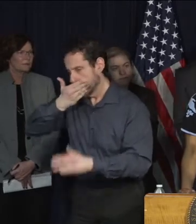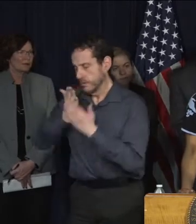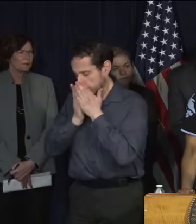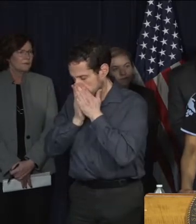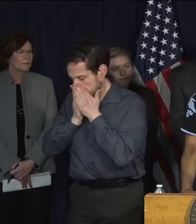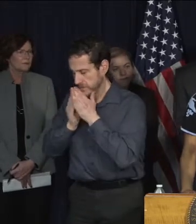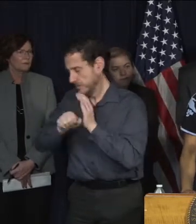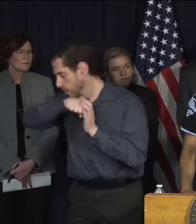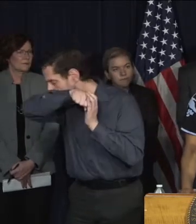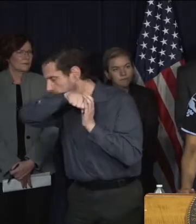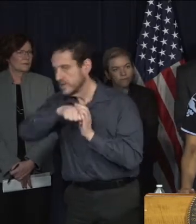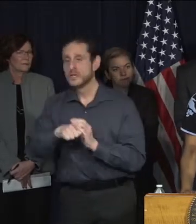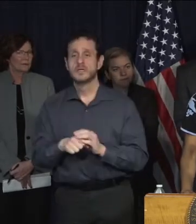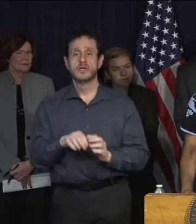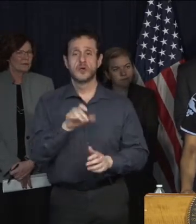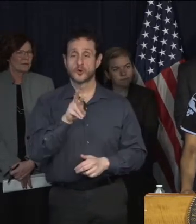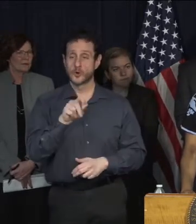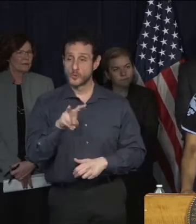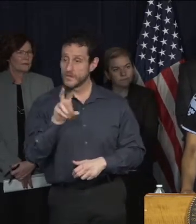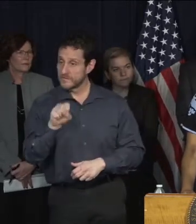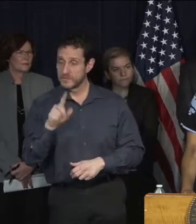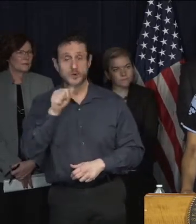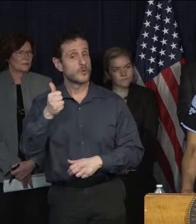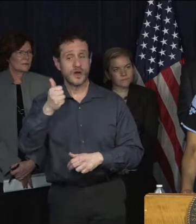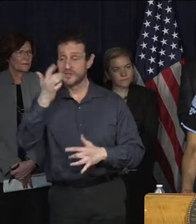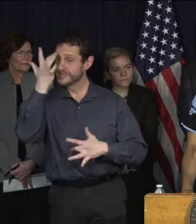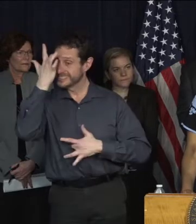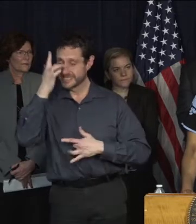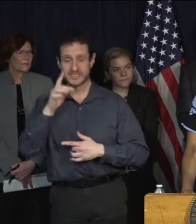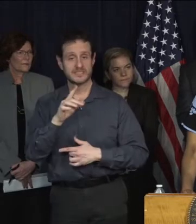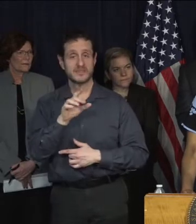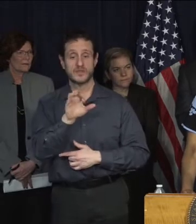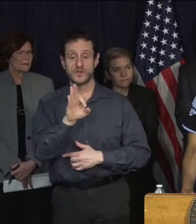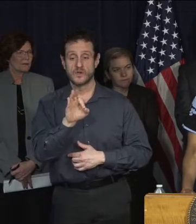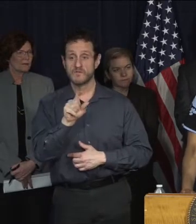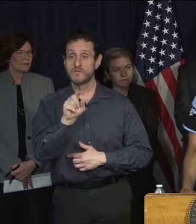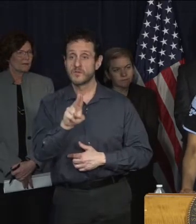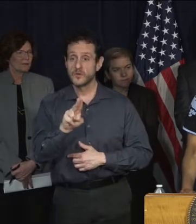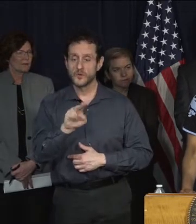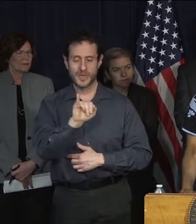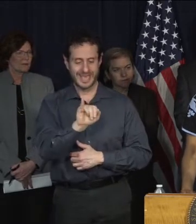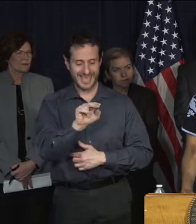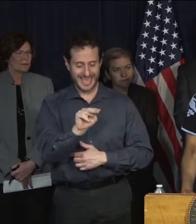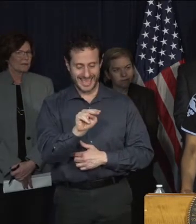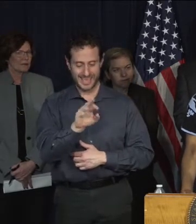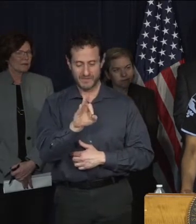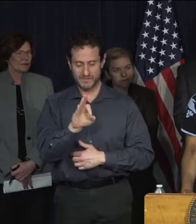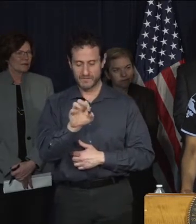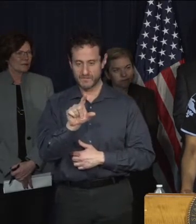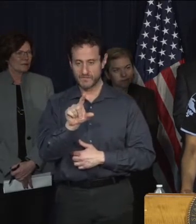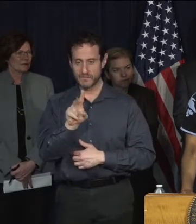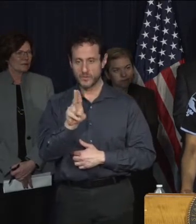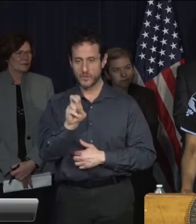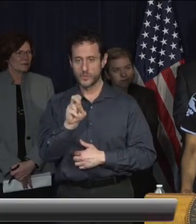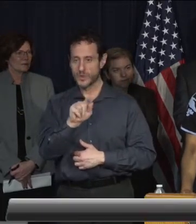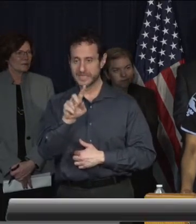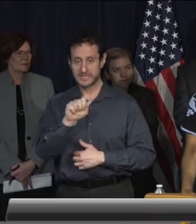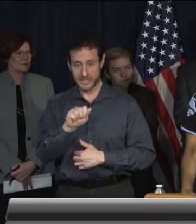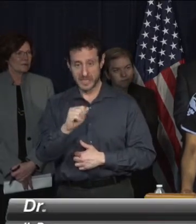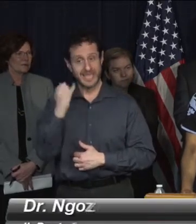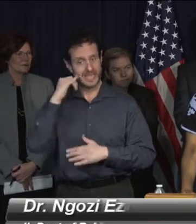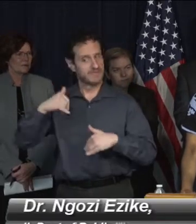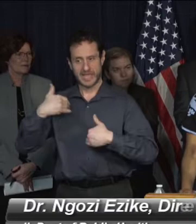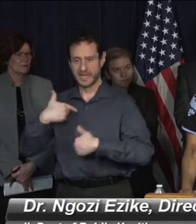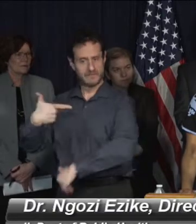and other germs, influenza. If you haven't had your influenza shot, again, it's an important action that we are still